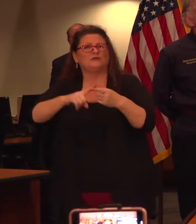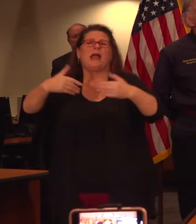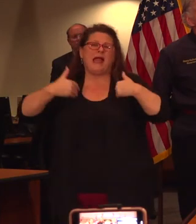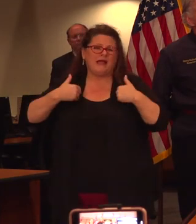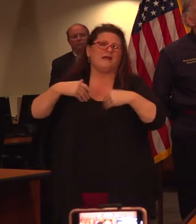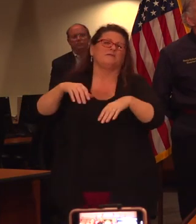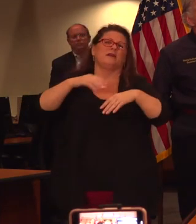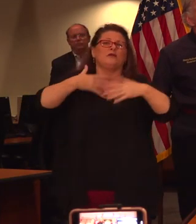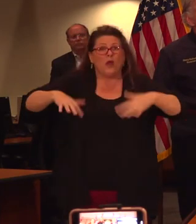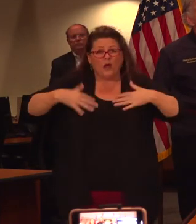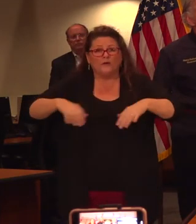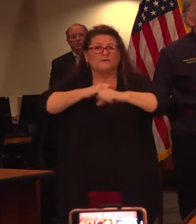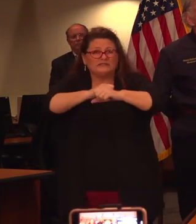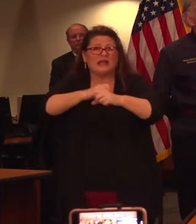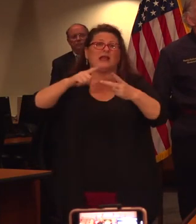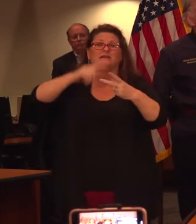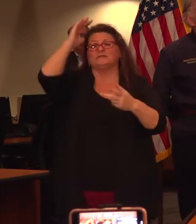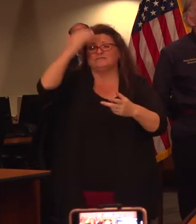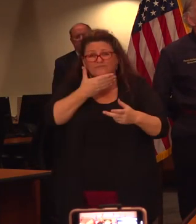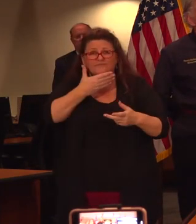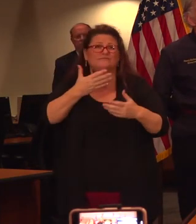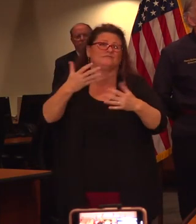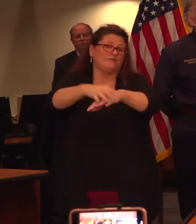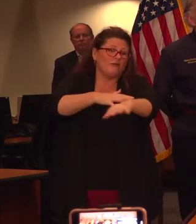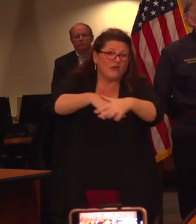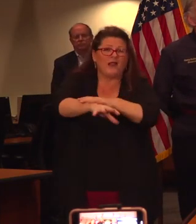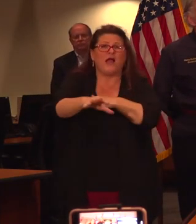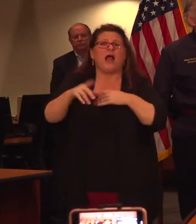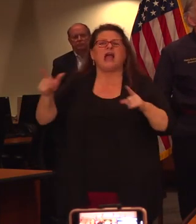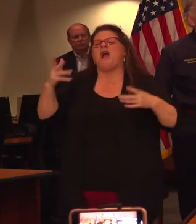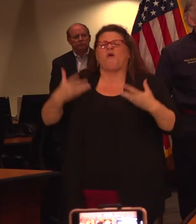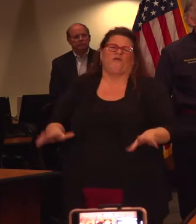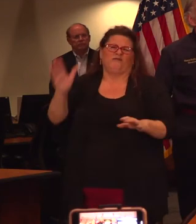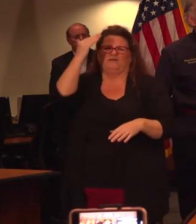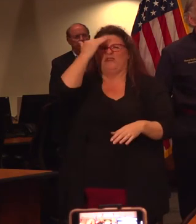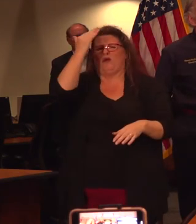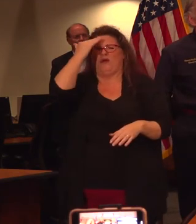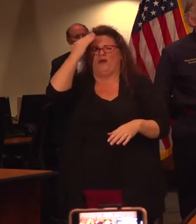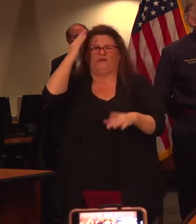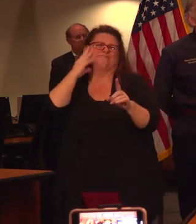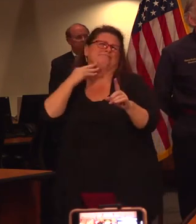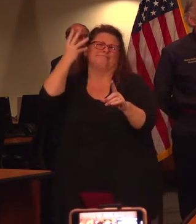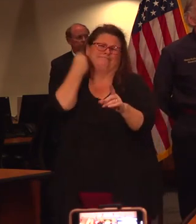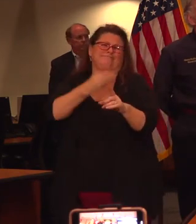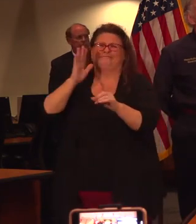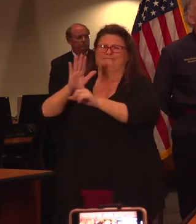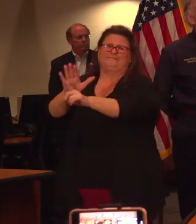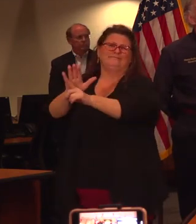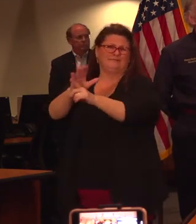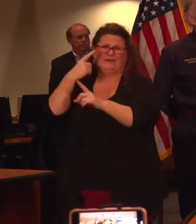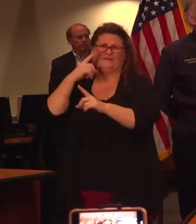wear protective clothing in manufacturing plants. So they're very cognizant of the dangers that are there. They're also